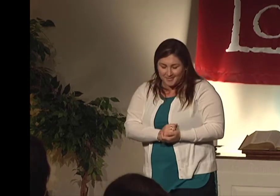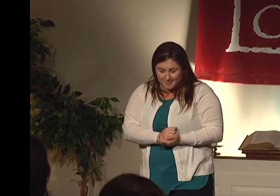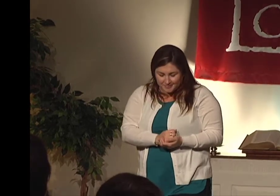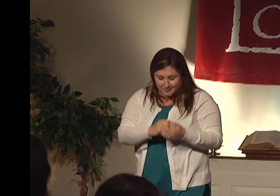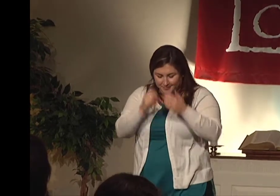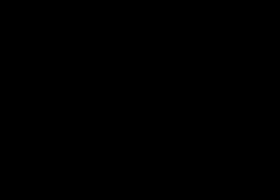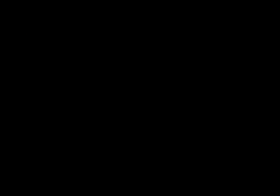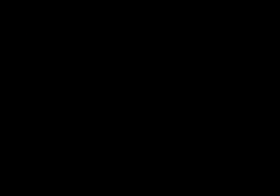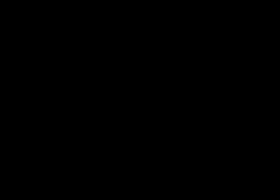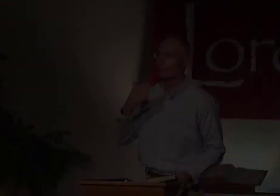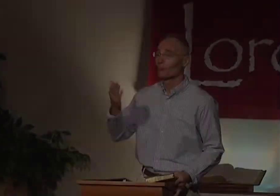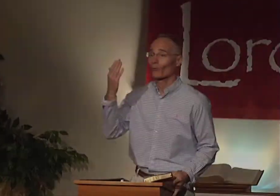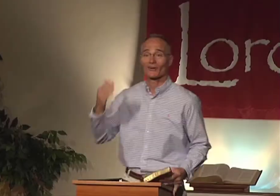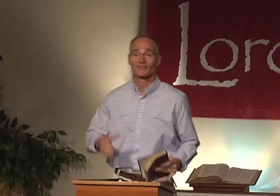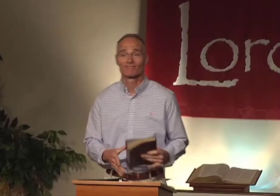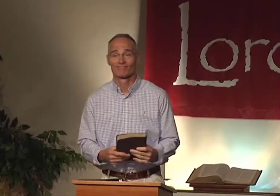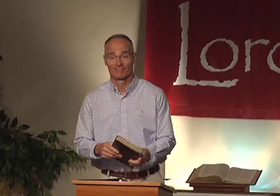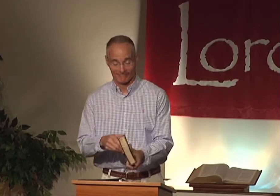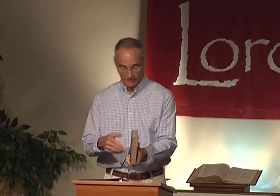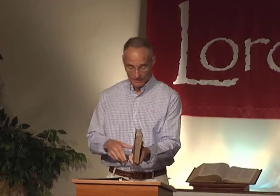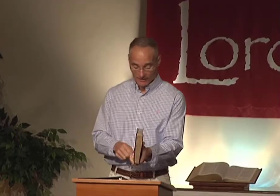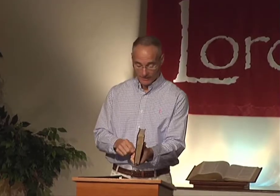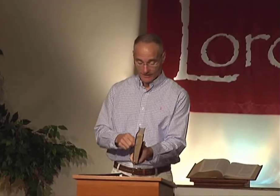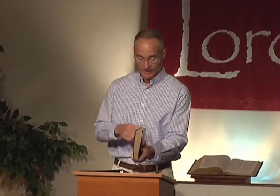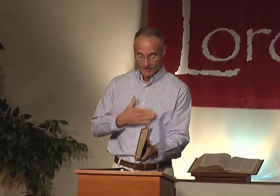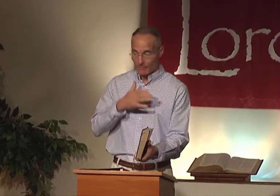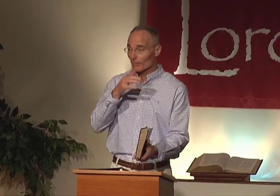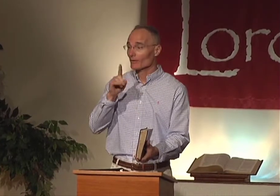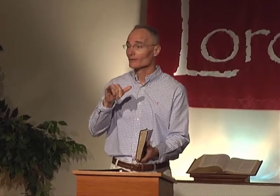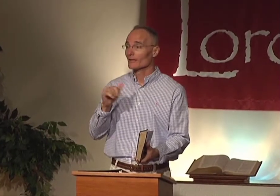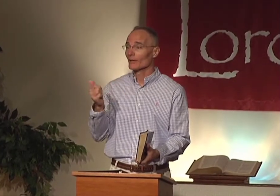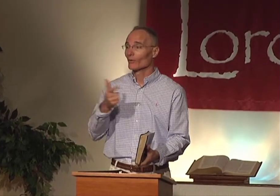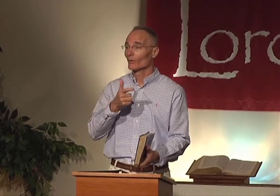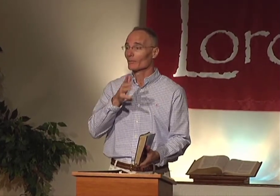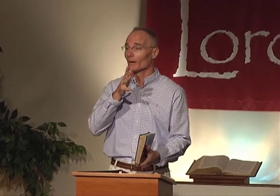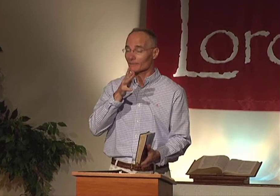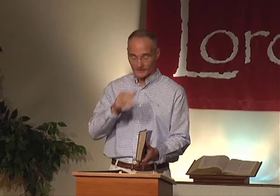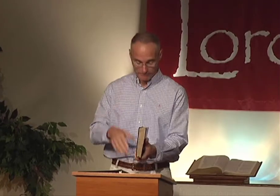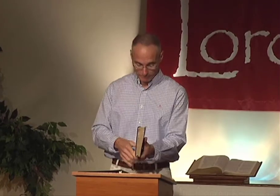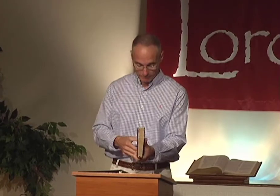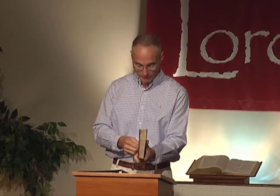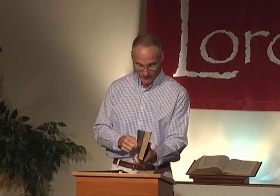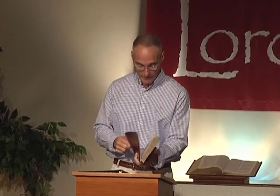this precious. Good morning. Happy Mother's Day to all the moms.